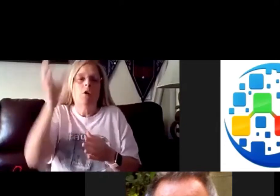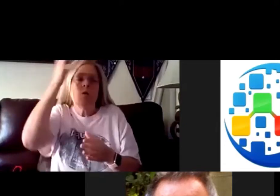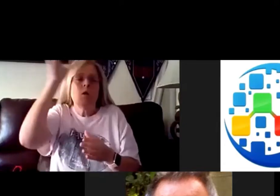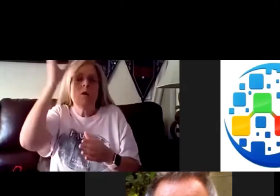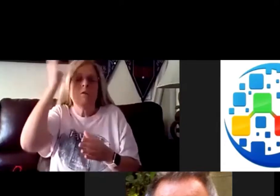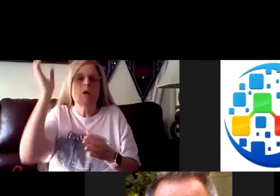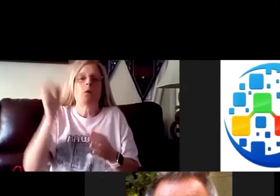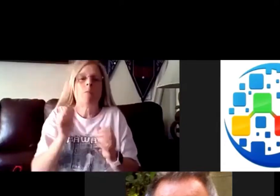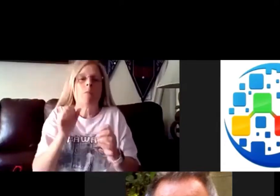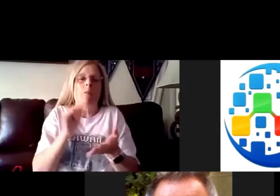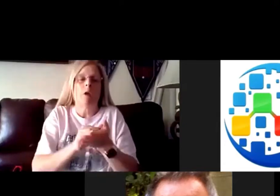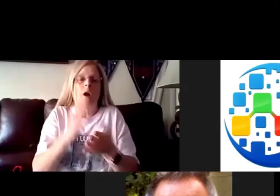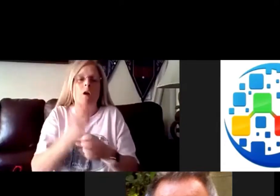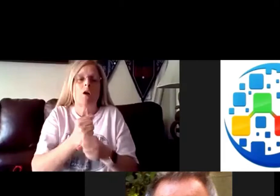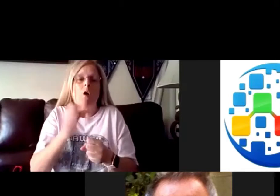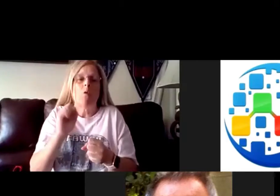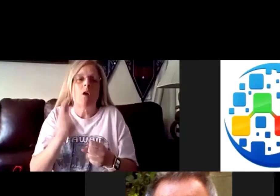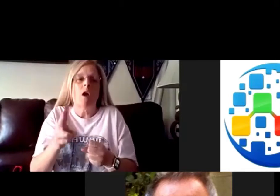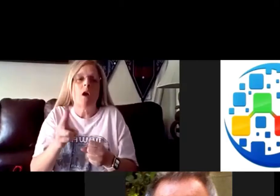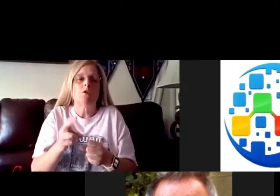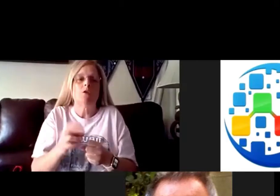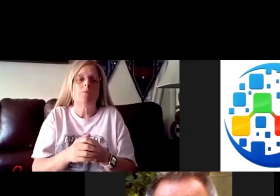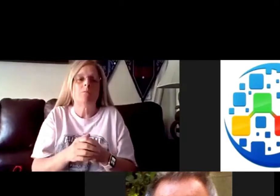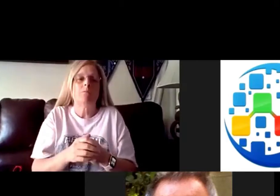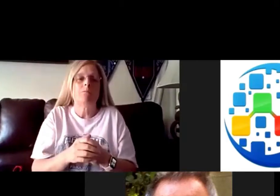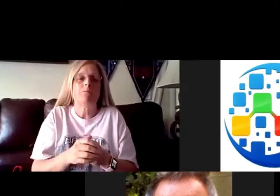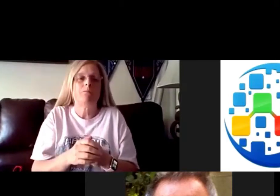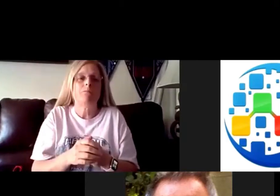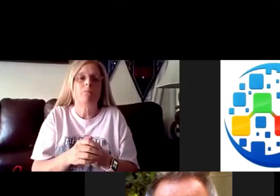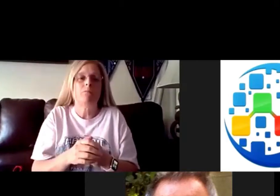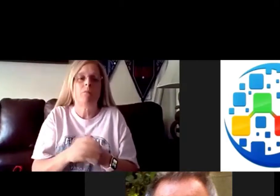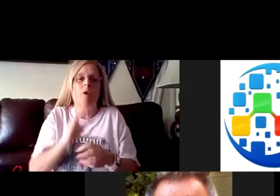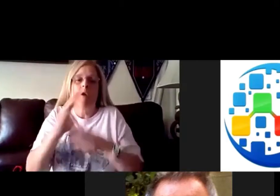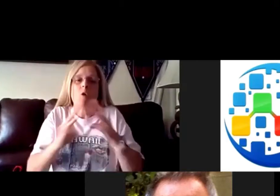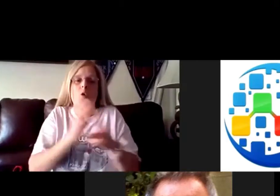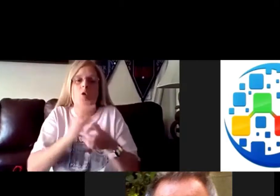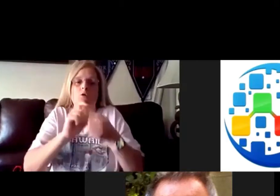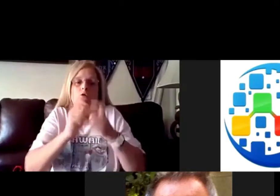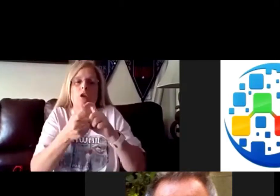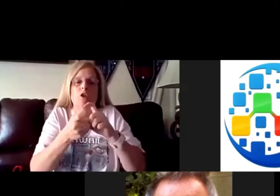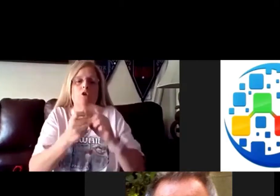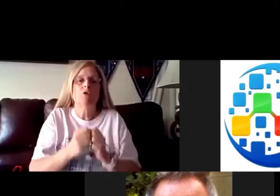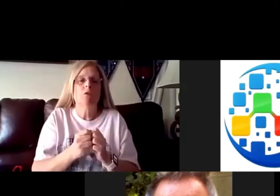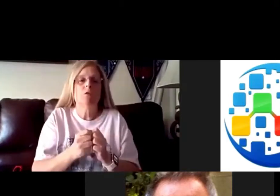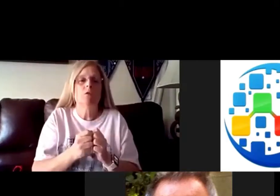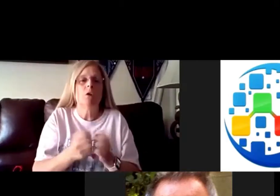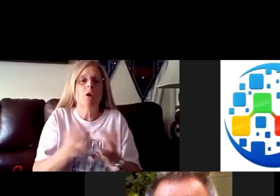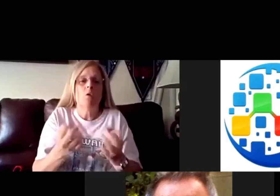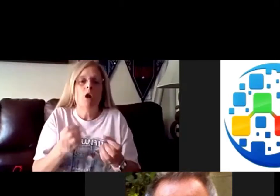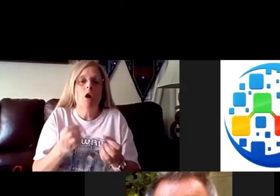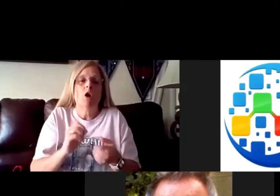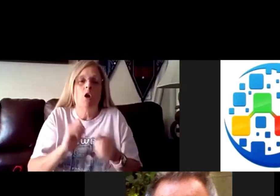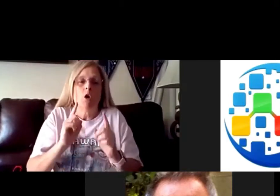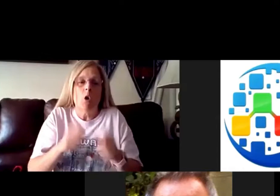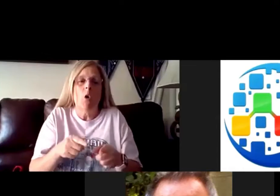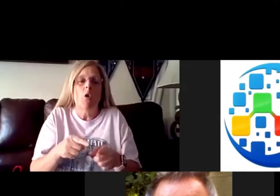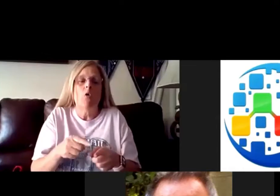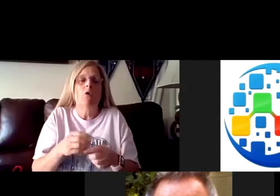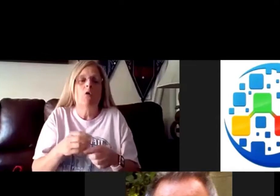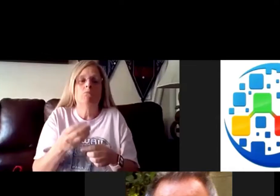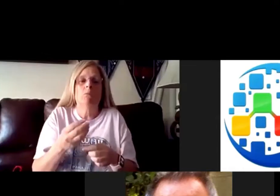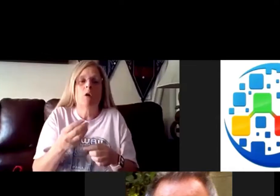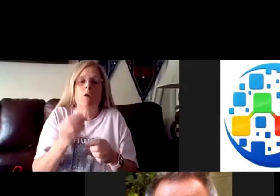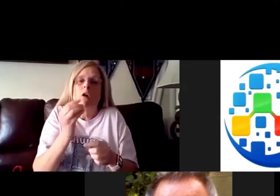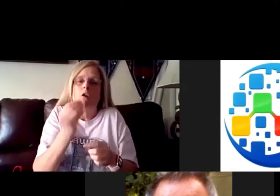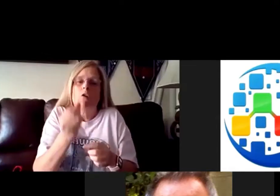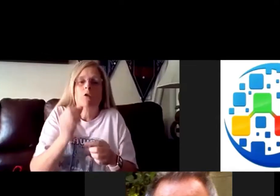Ash that really were world changers. And I want to go over just a couple of simple little concepts, five